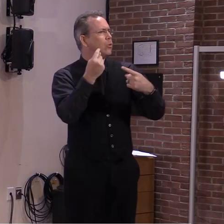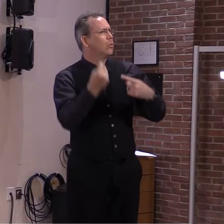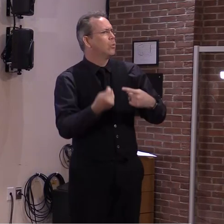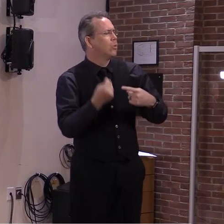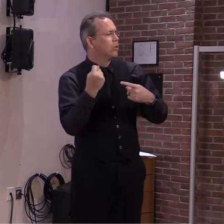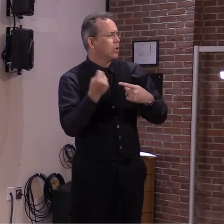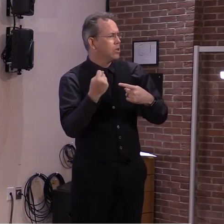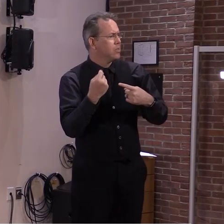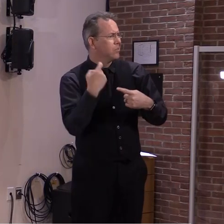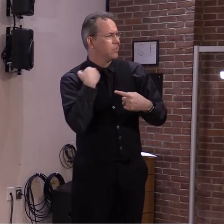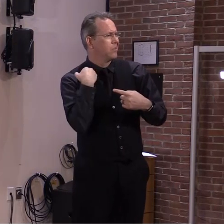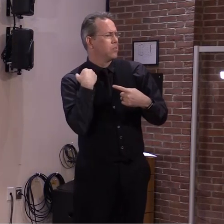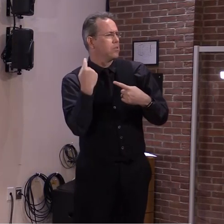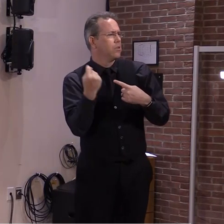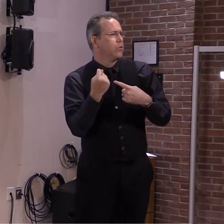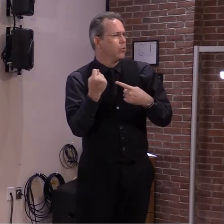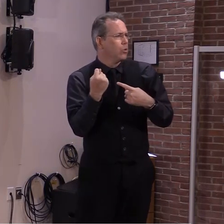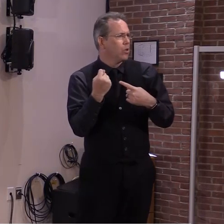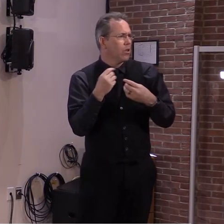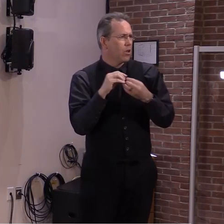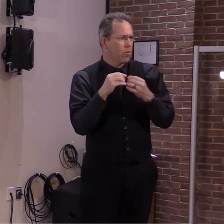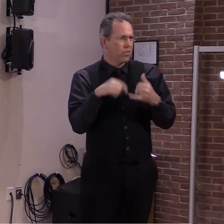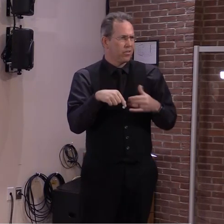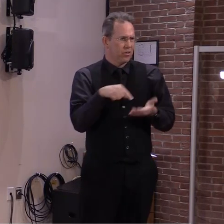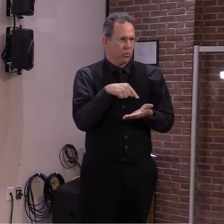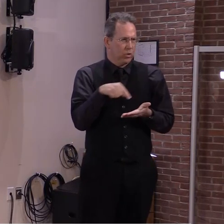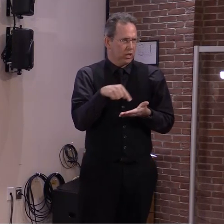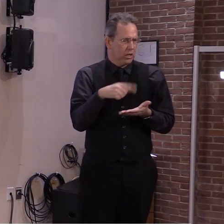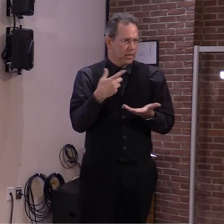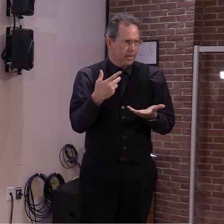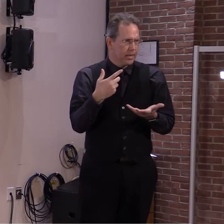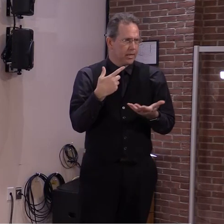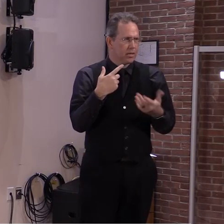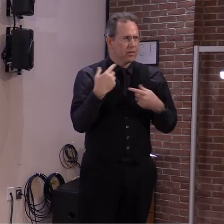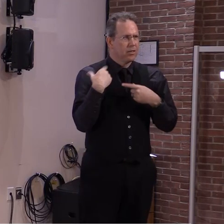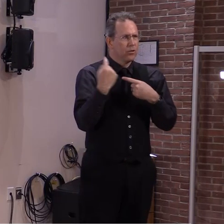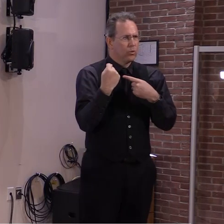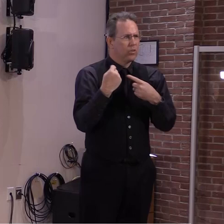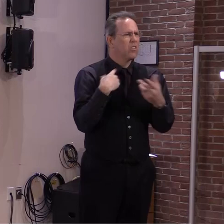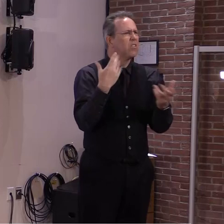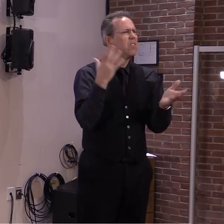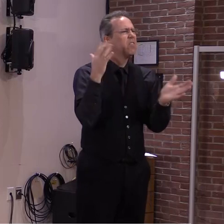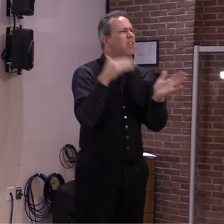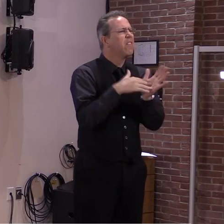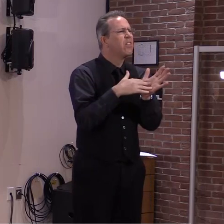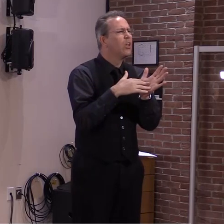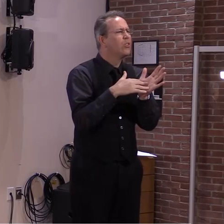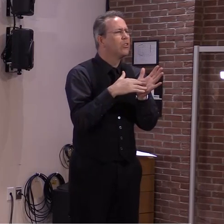which is this week, we had about 5,000 that were for teachers,